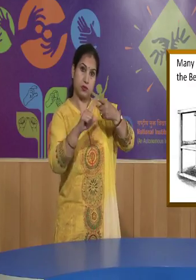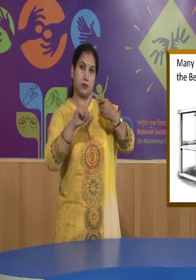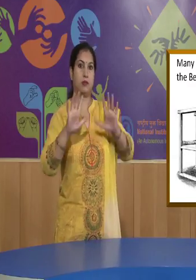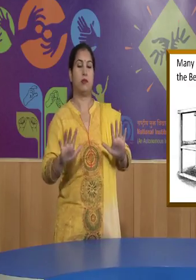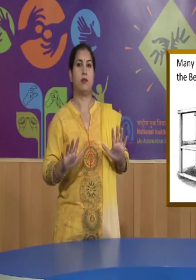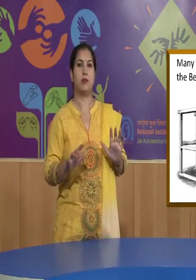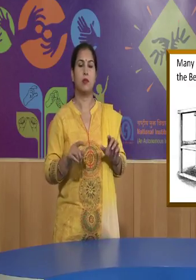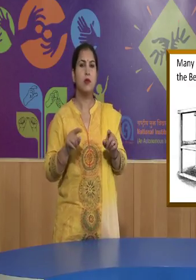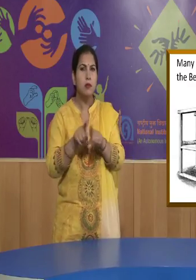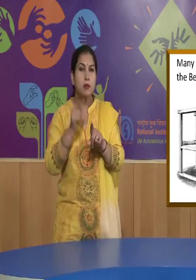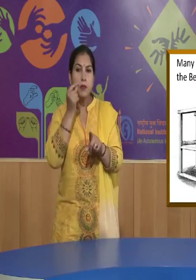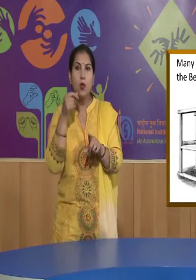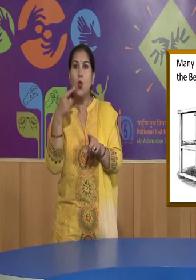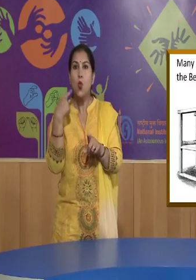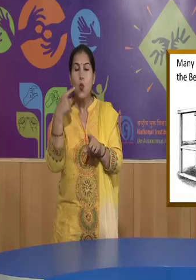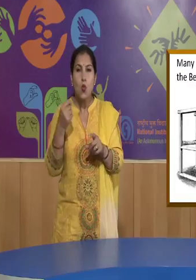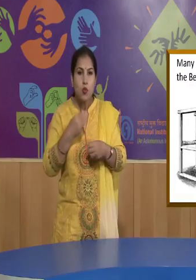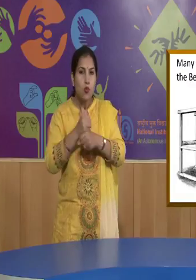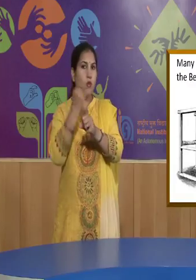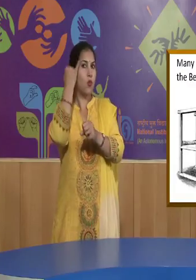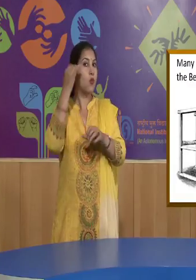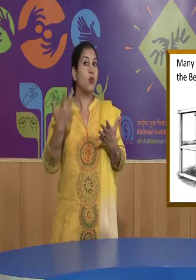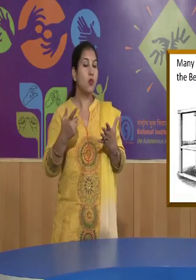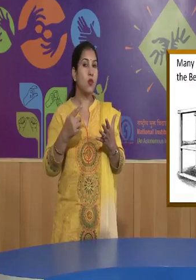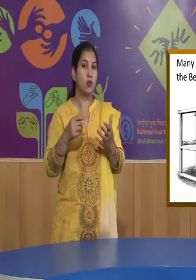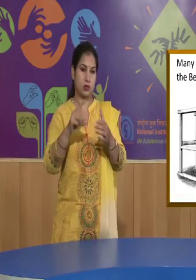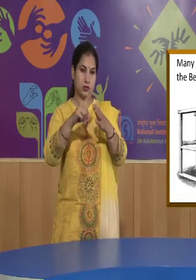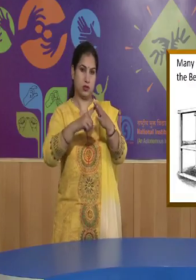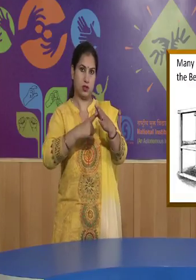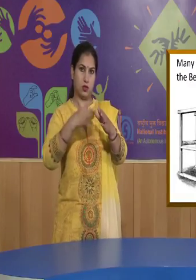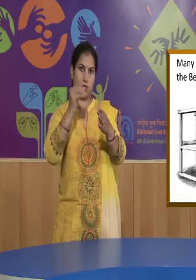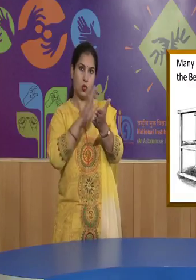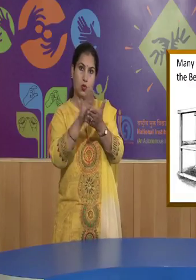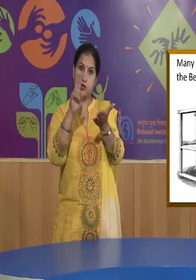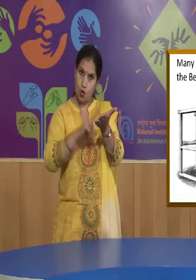Scientist John Kay invented this machine in the year